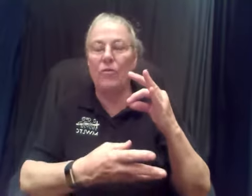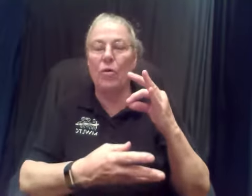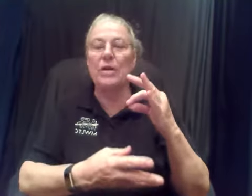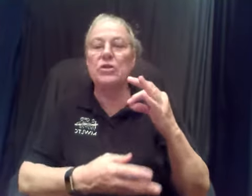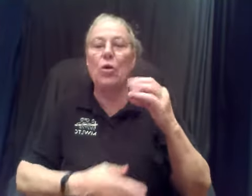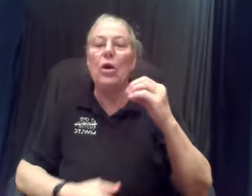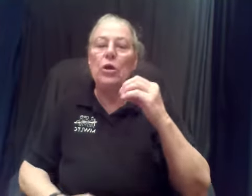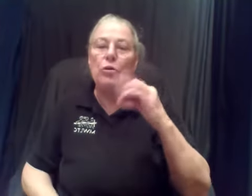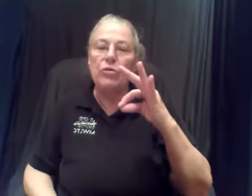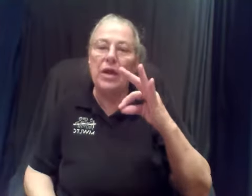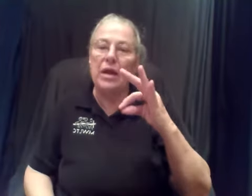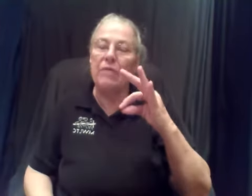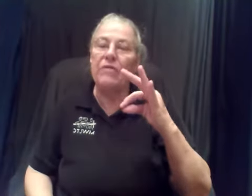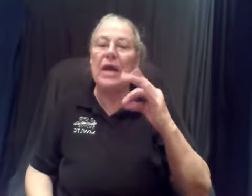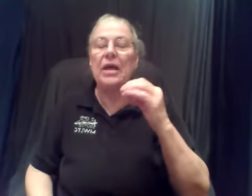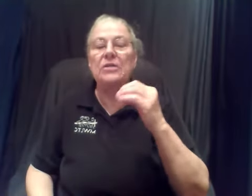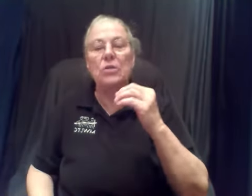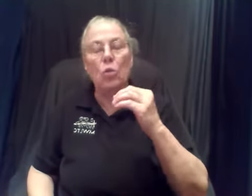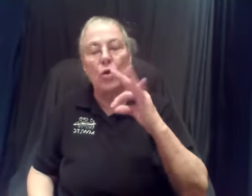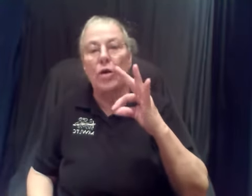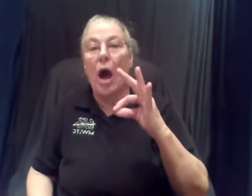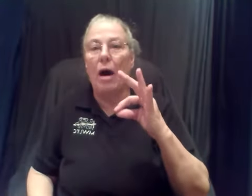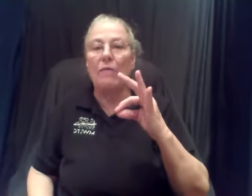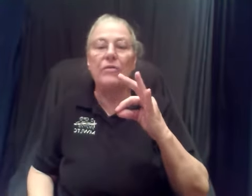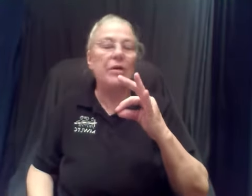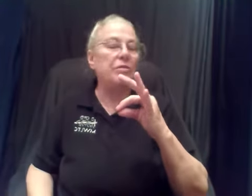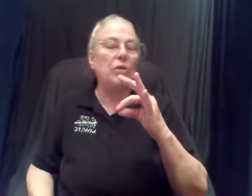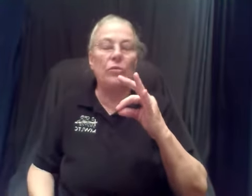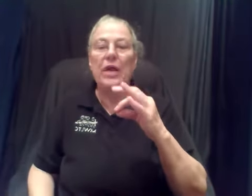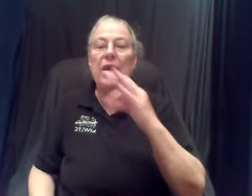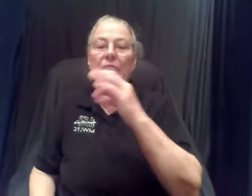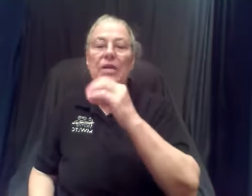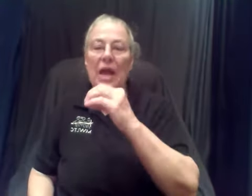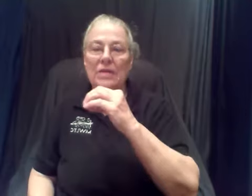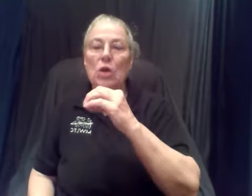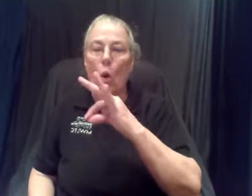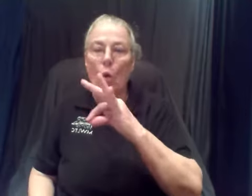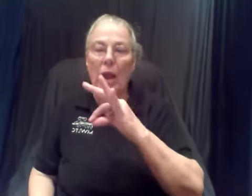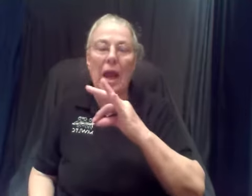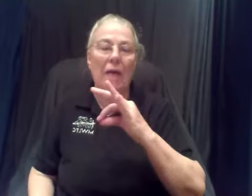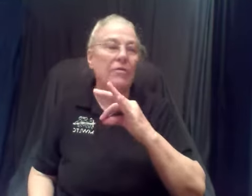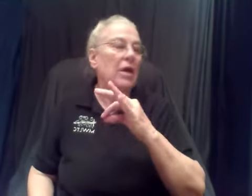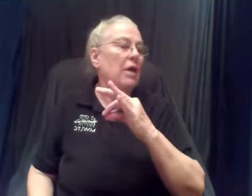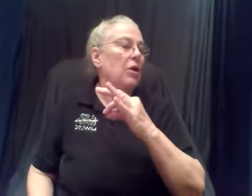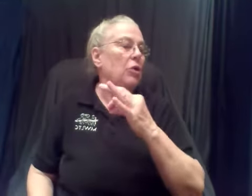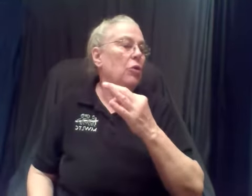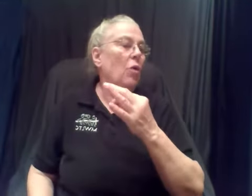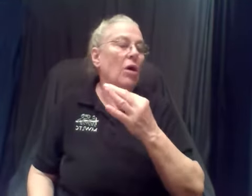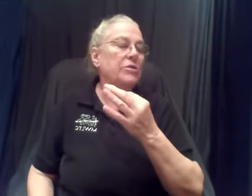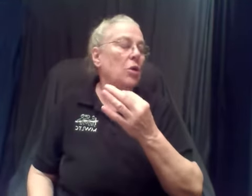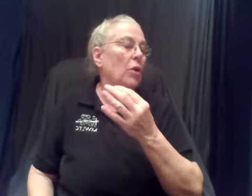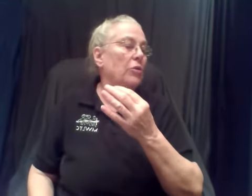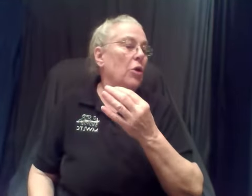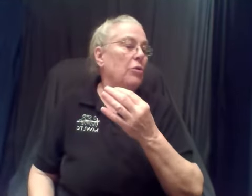it. So you think of that as the word of. Don't think of it as OF. You also will notice